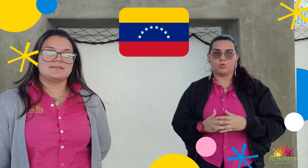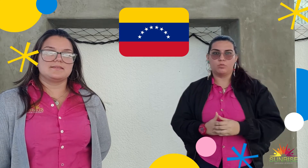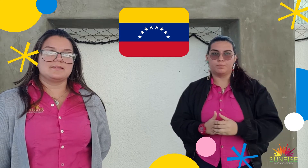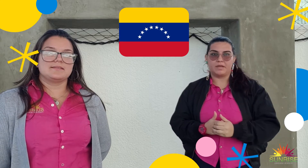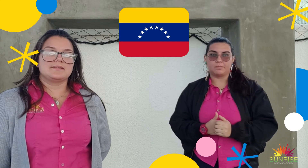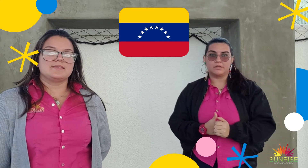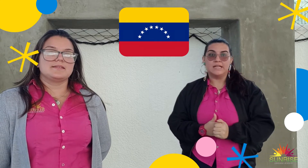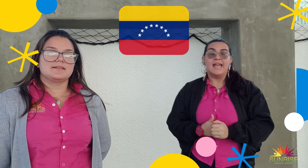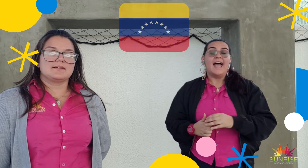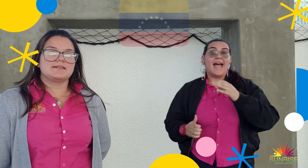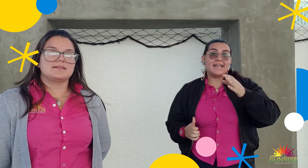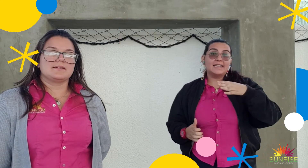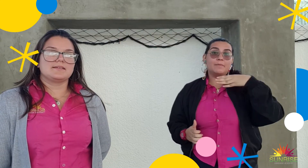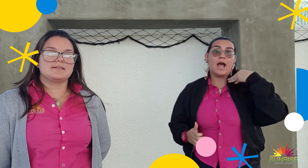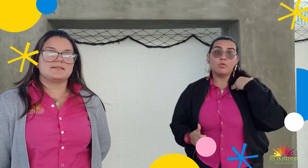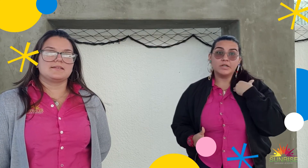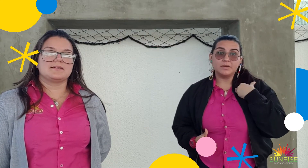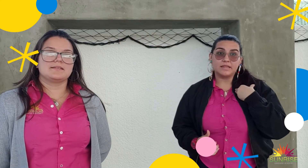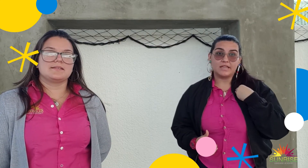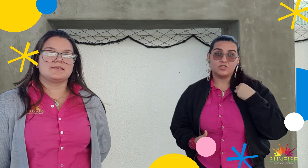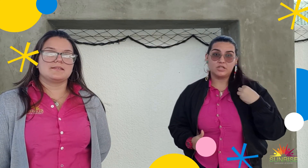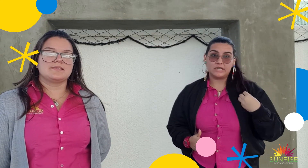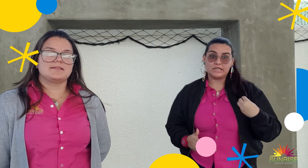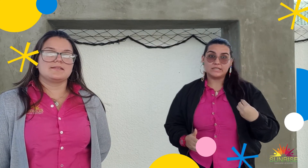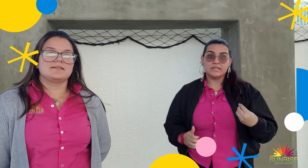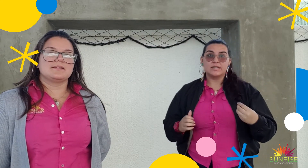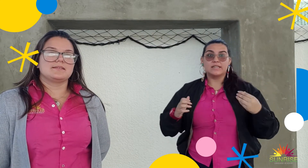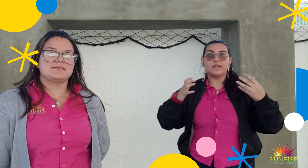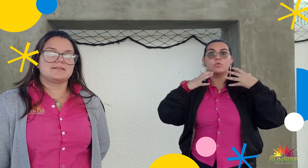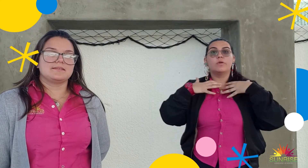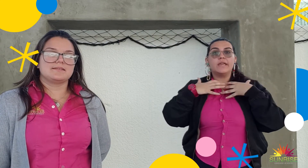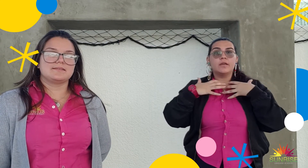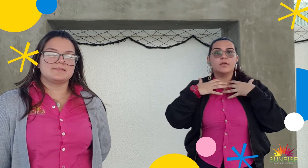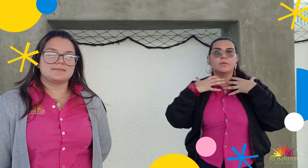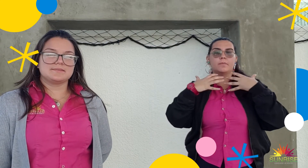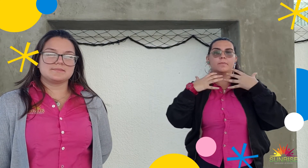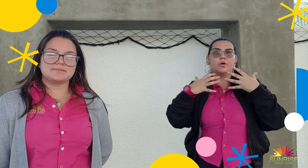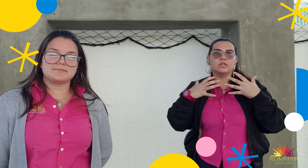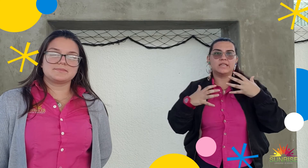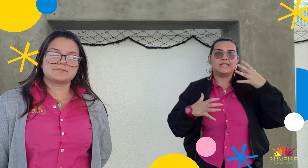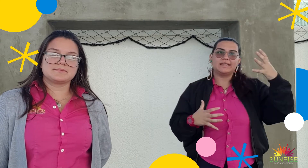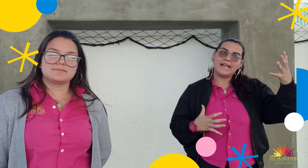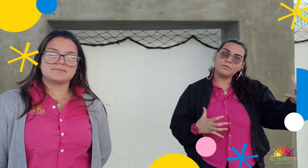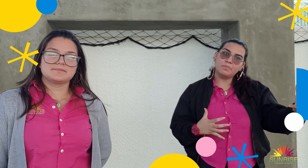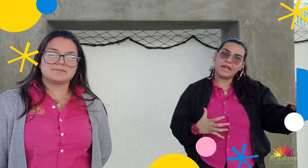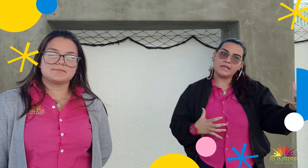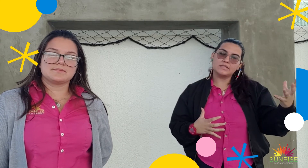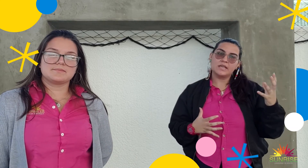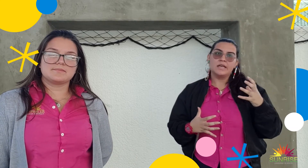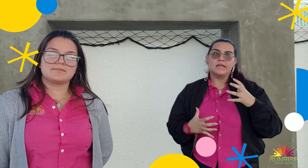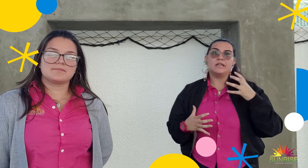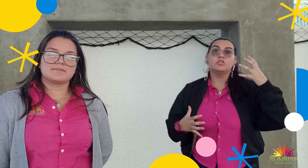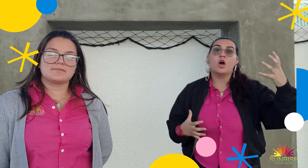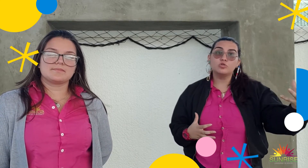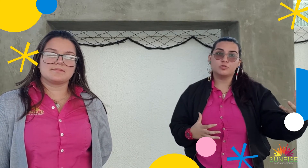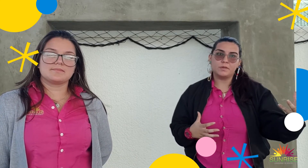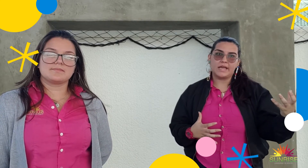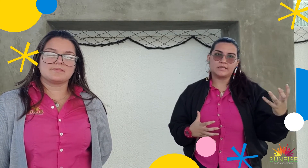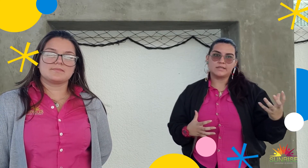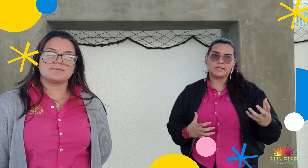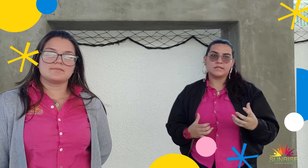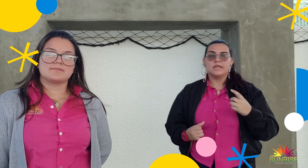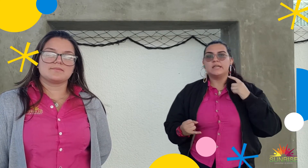not a good people. And our invitation is that we put in that place, in